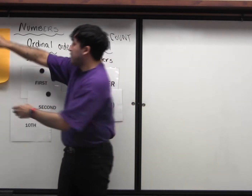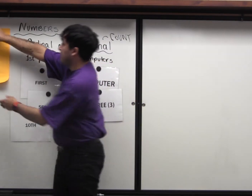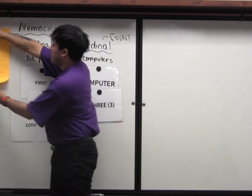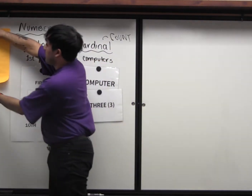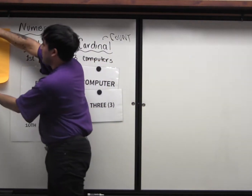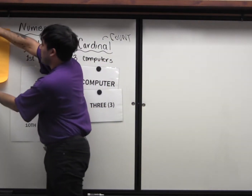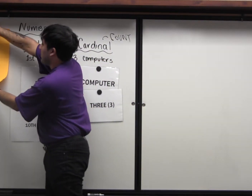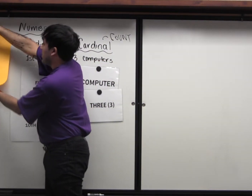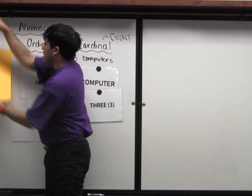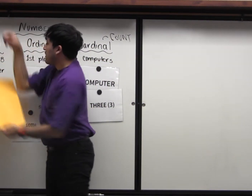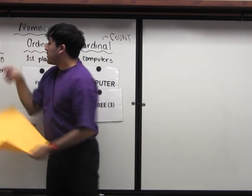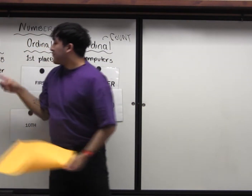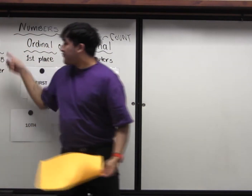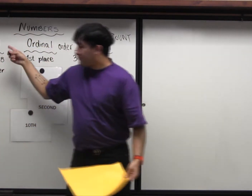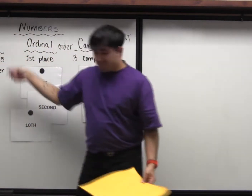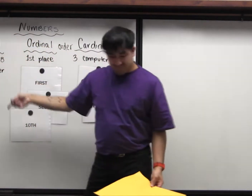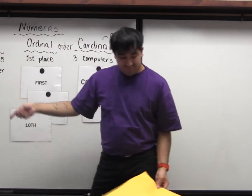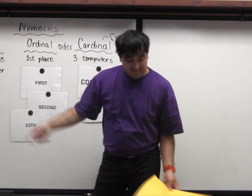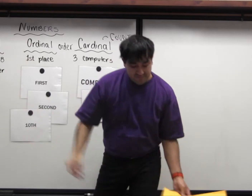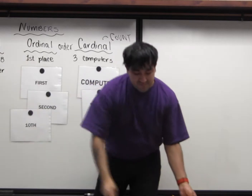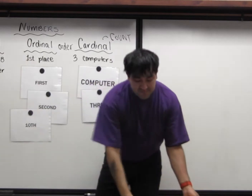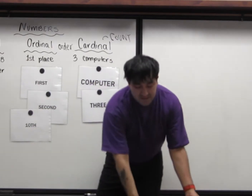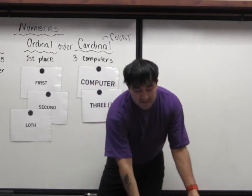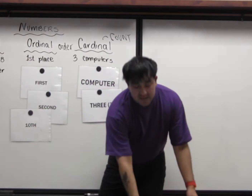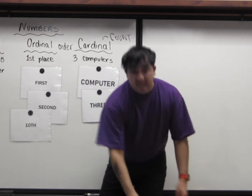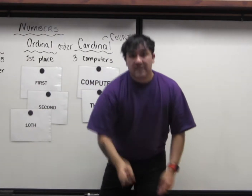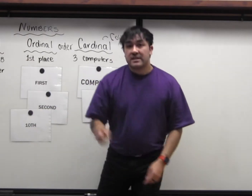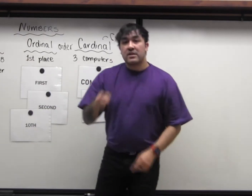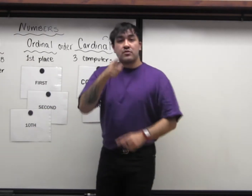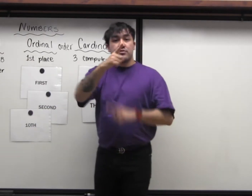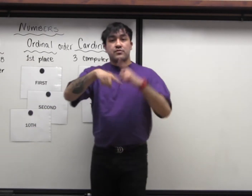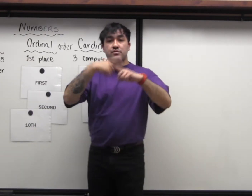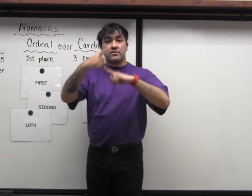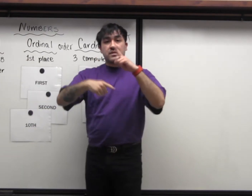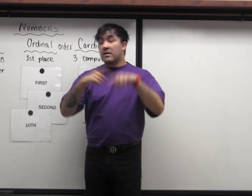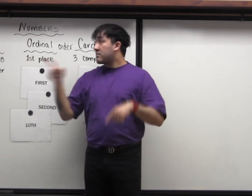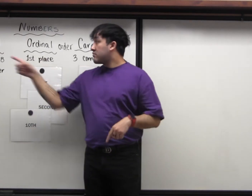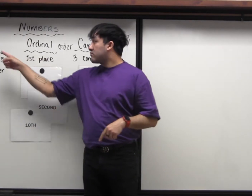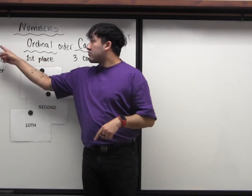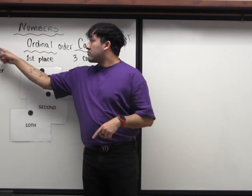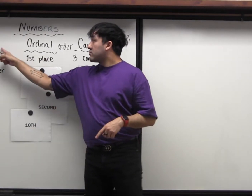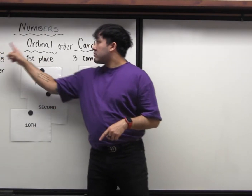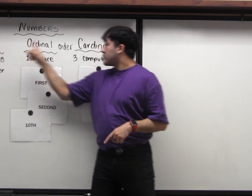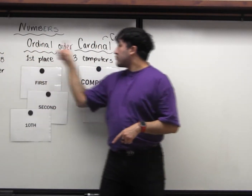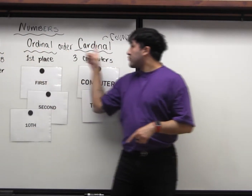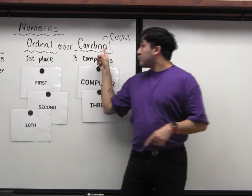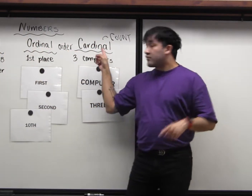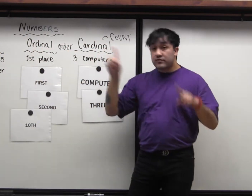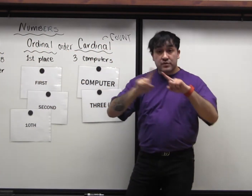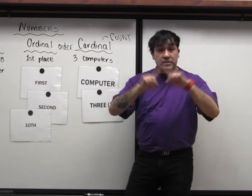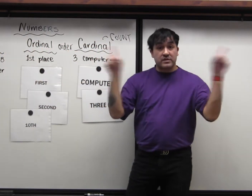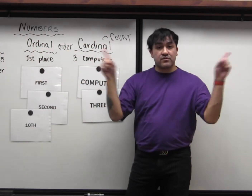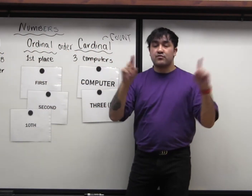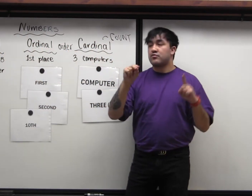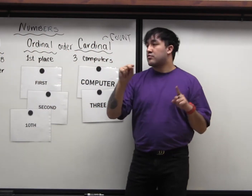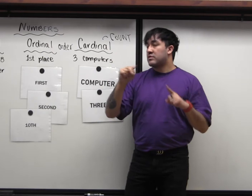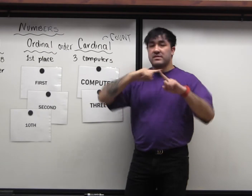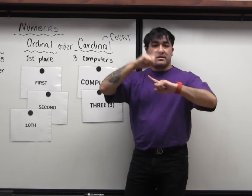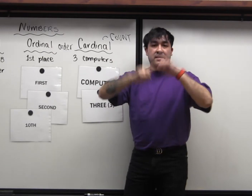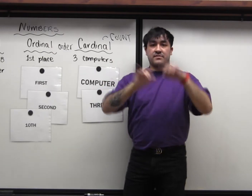code or your telephone number. And so here we have nominal numbers. And the way you sign nominal numbers is exactly the same